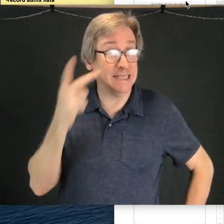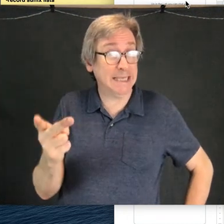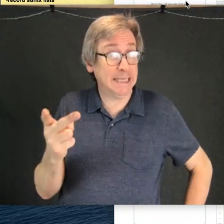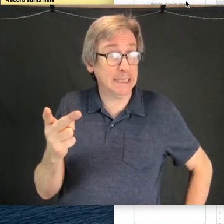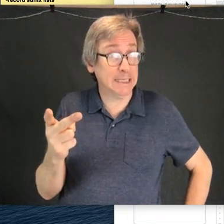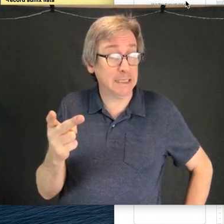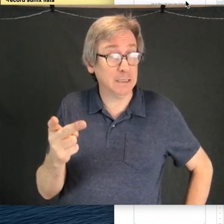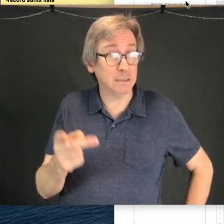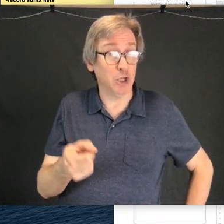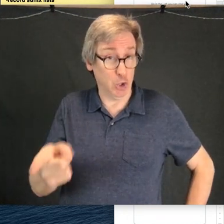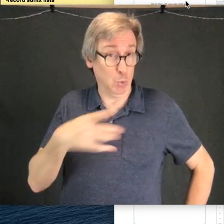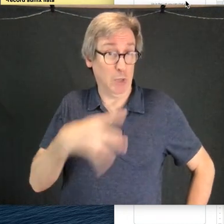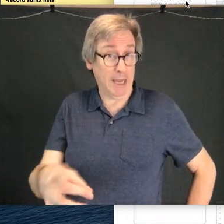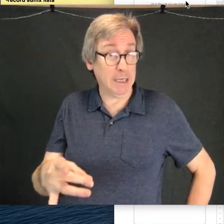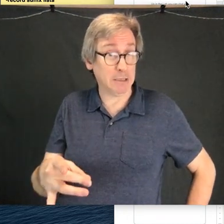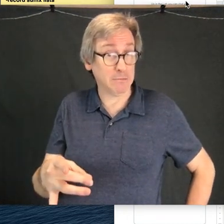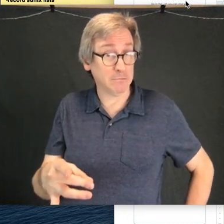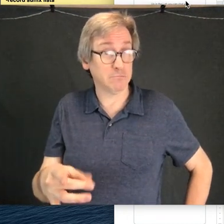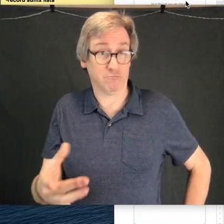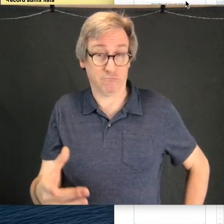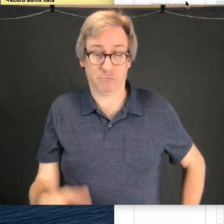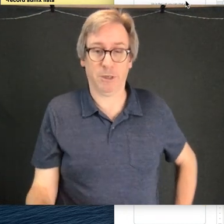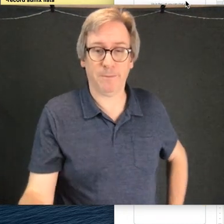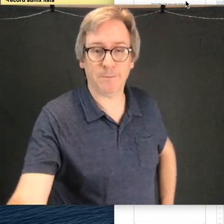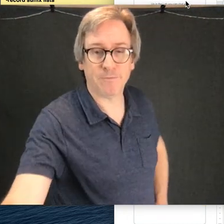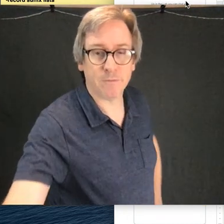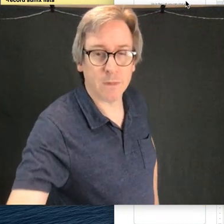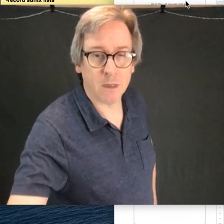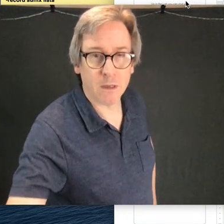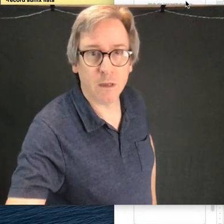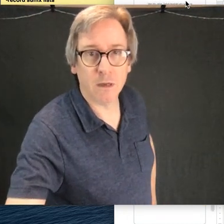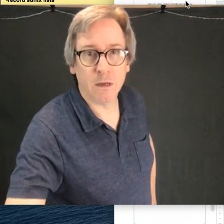You see? You like?